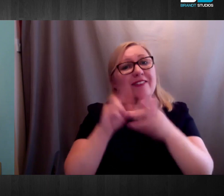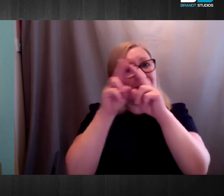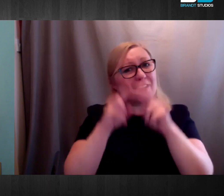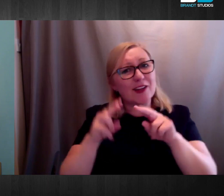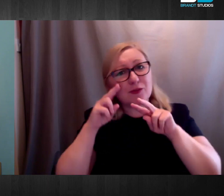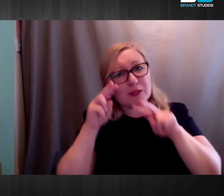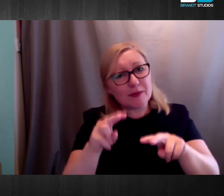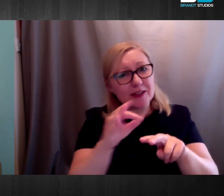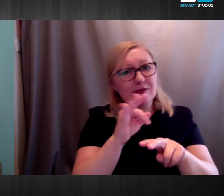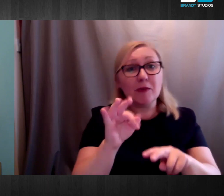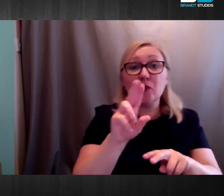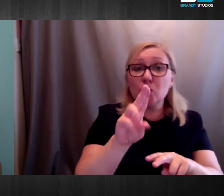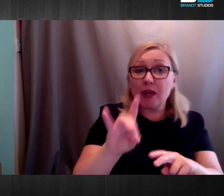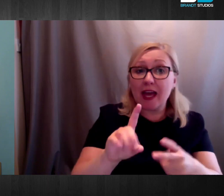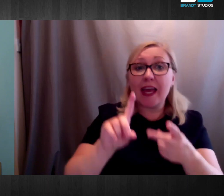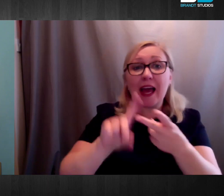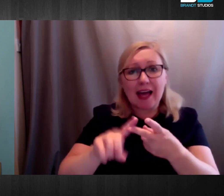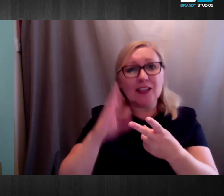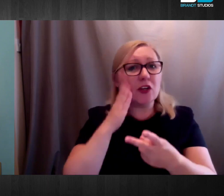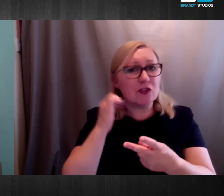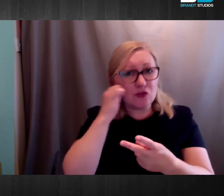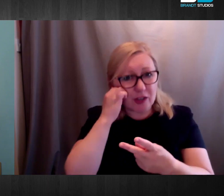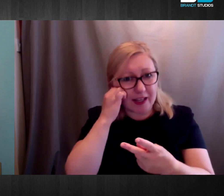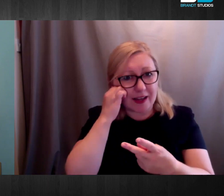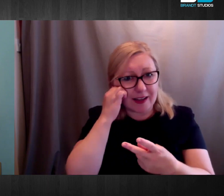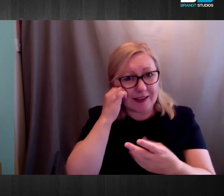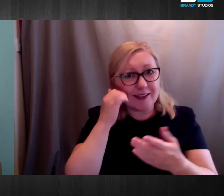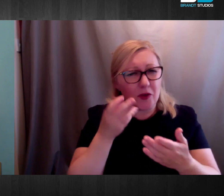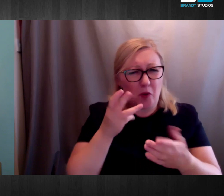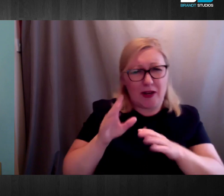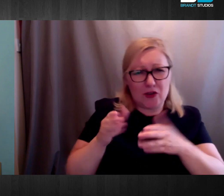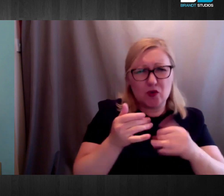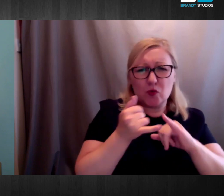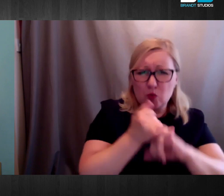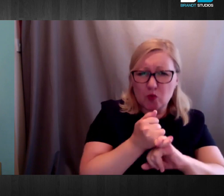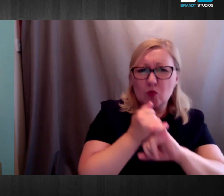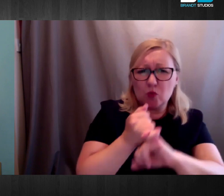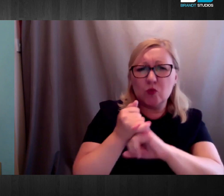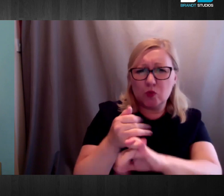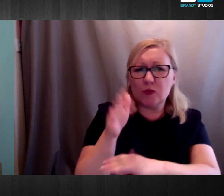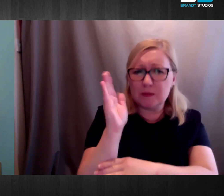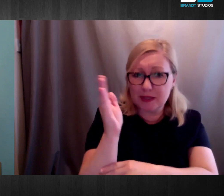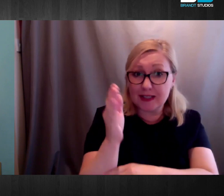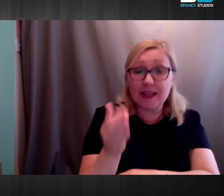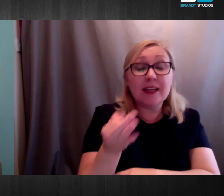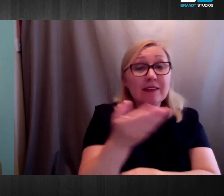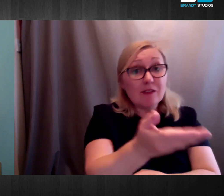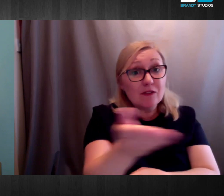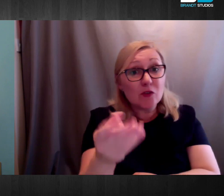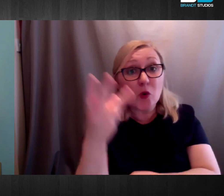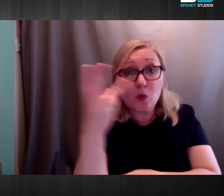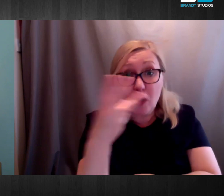And I would just say to those of you who have joined us, please use the chat function to give us questions that you'd like the panel